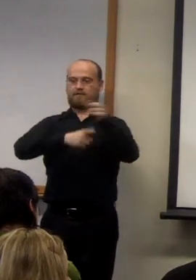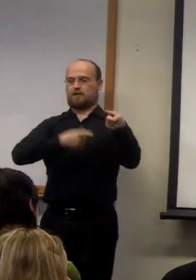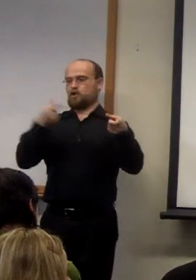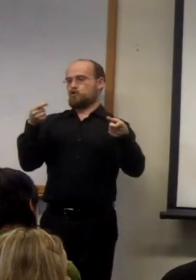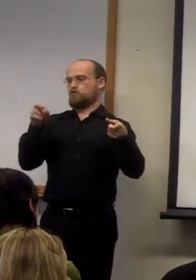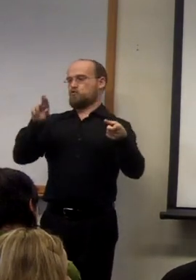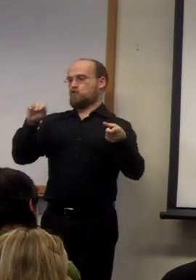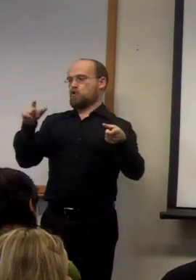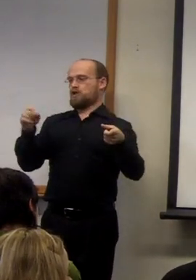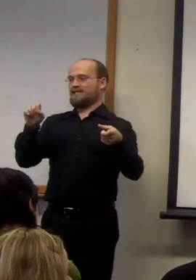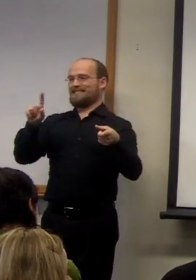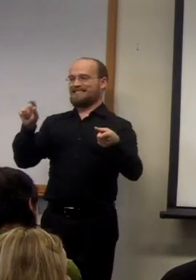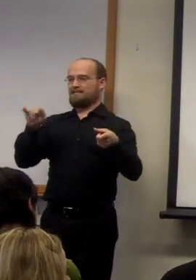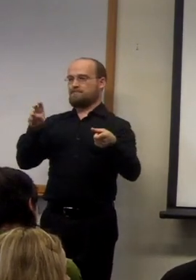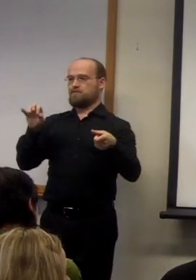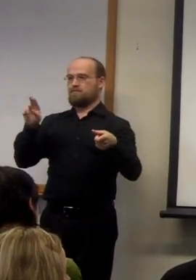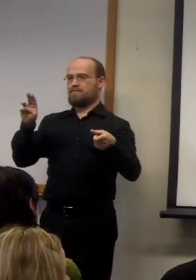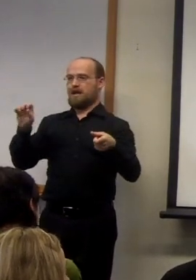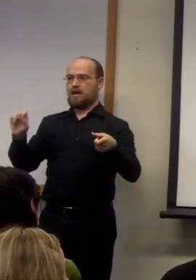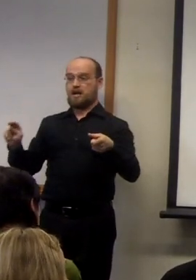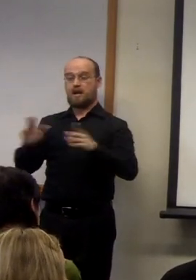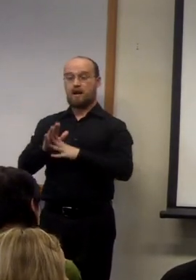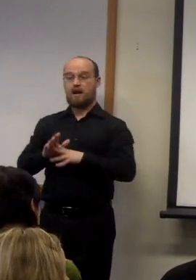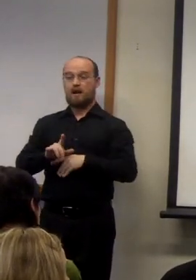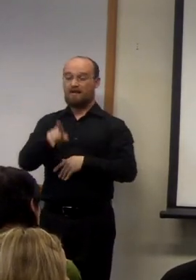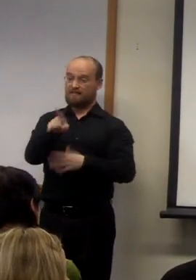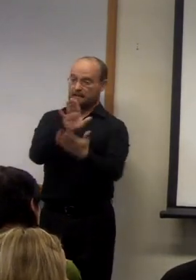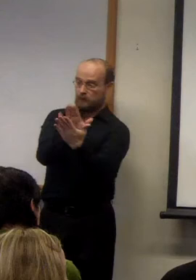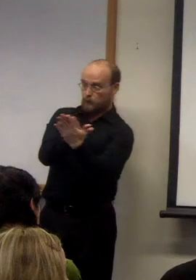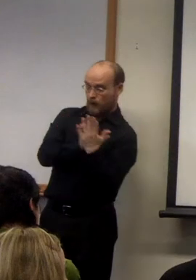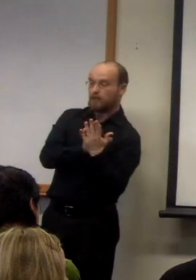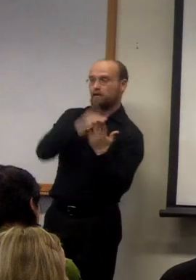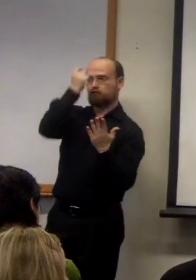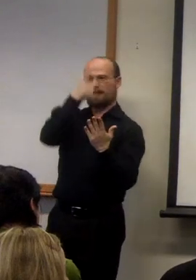made a request that was refused, luckily,